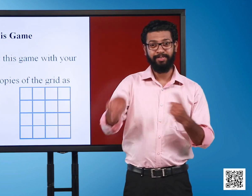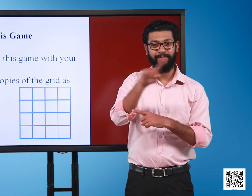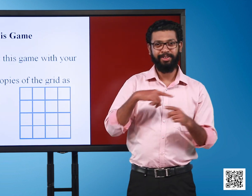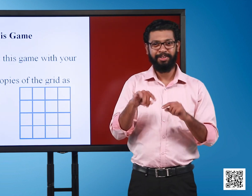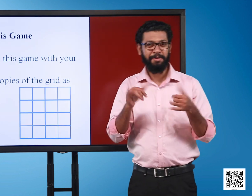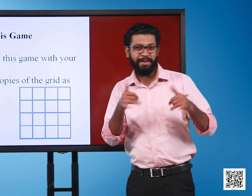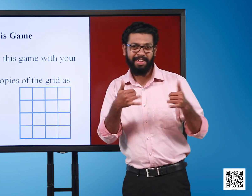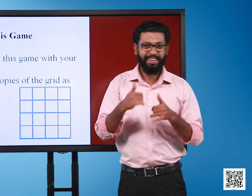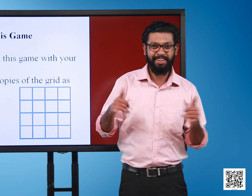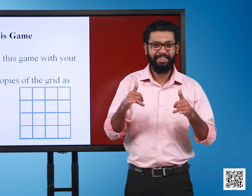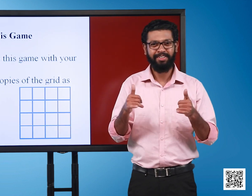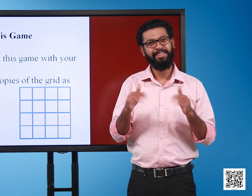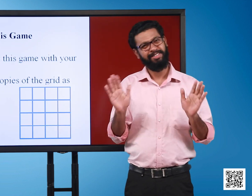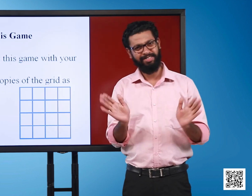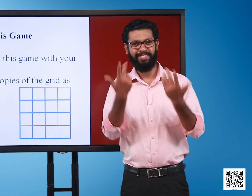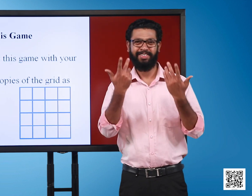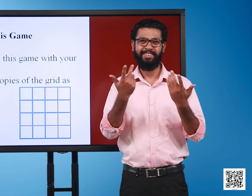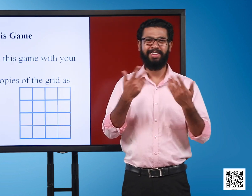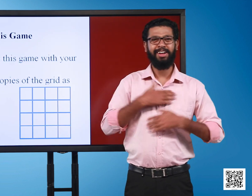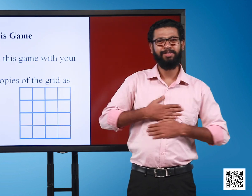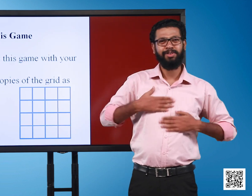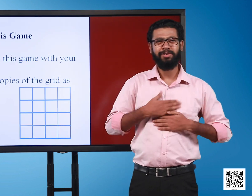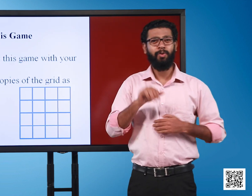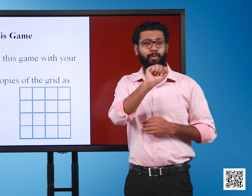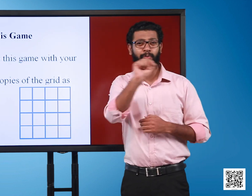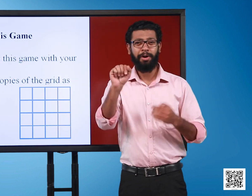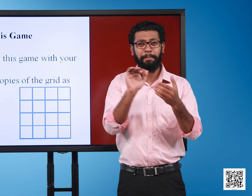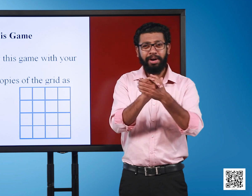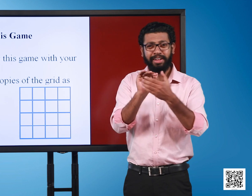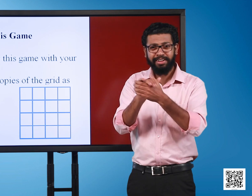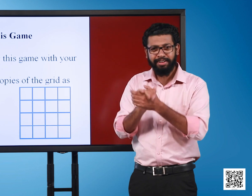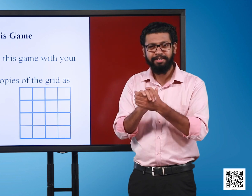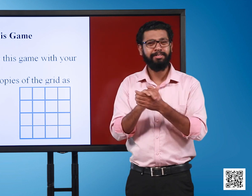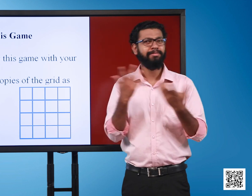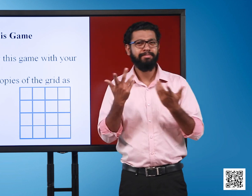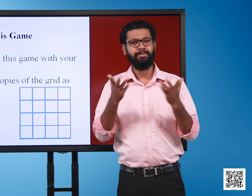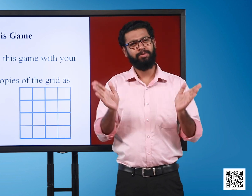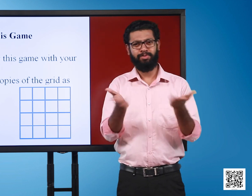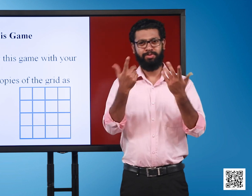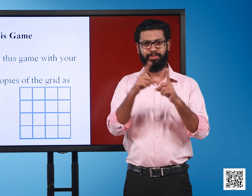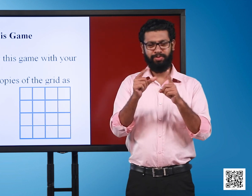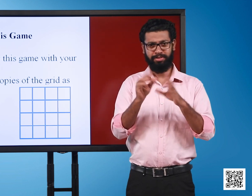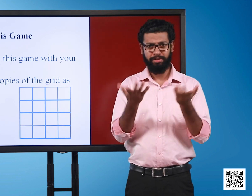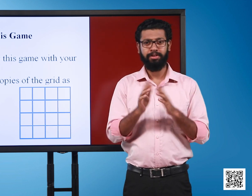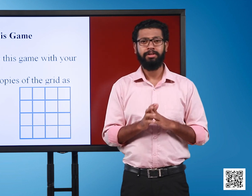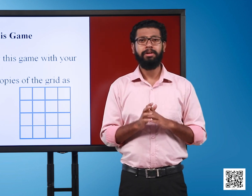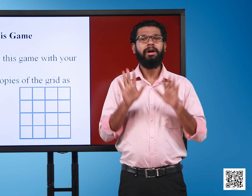Play this game. You can play this game with your friends. Take many copies of the